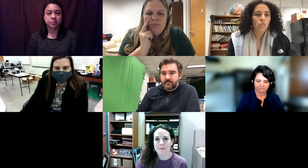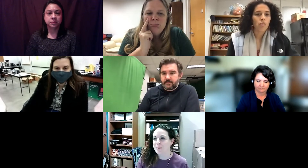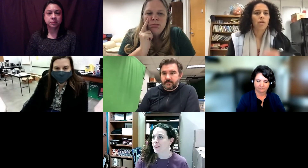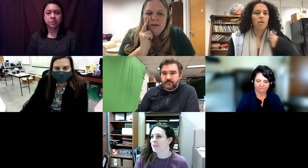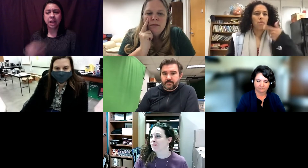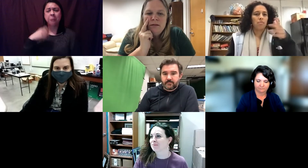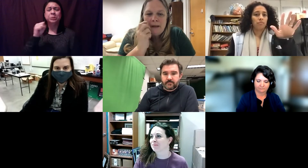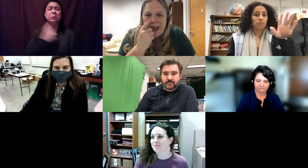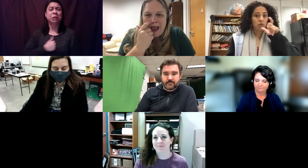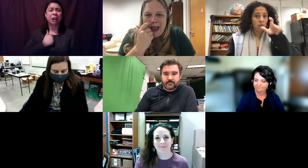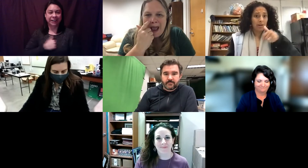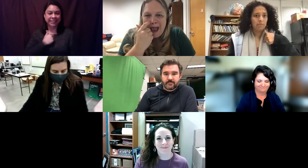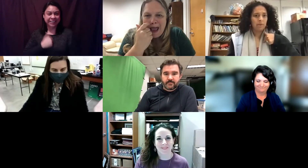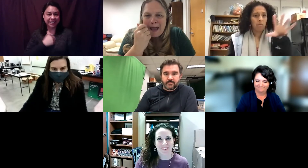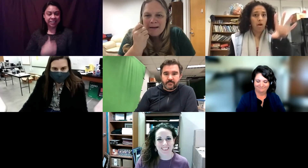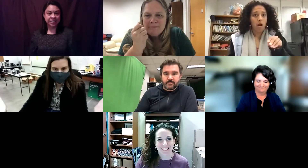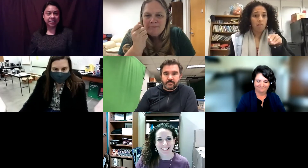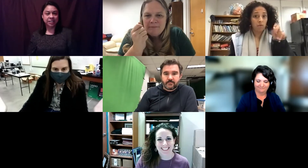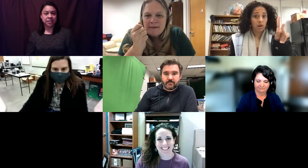I'm so sorry.